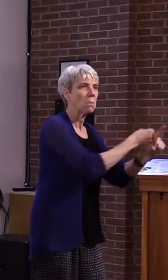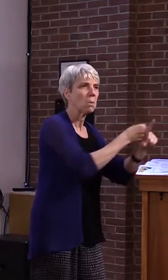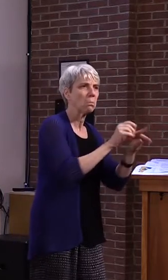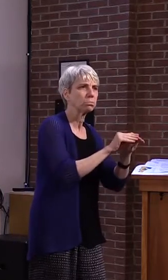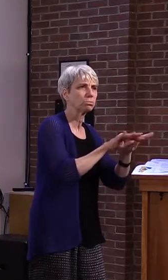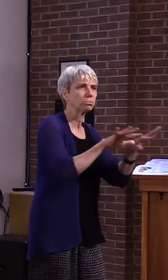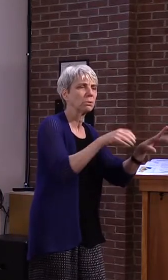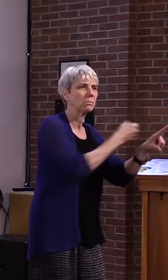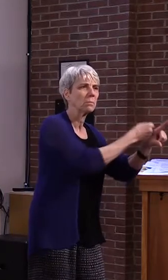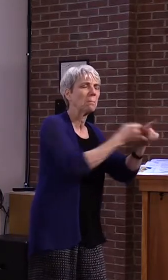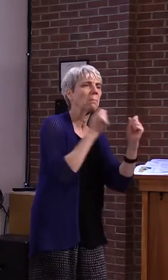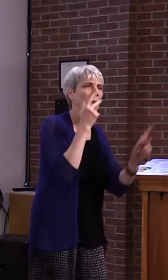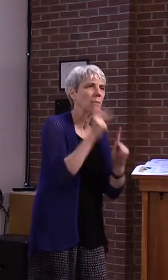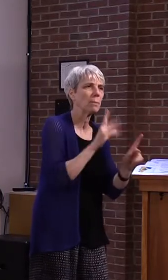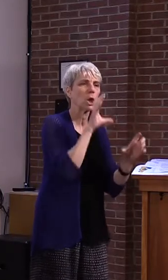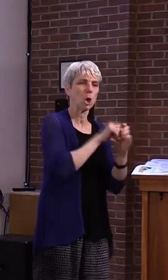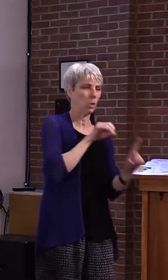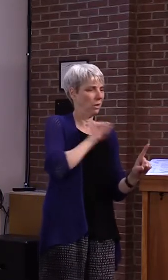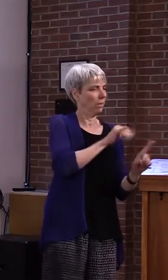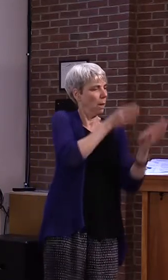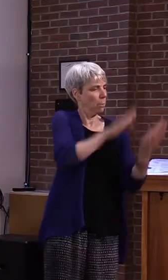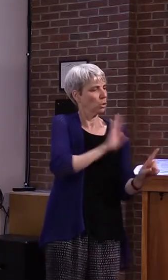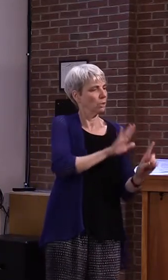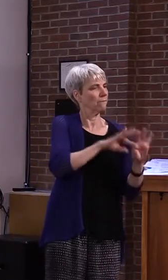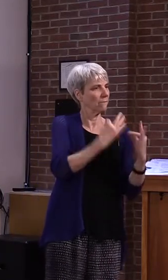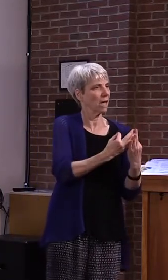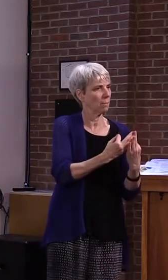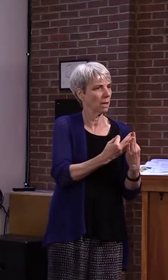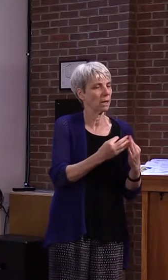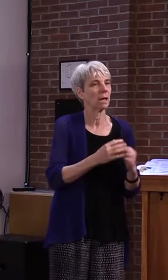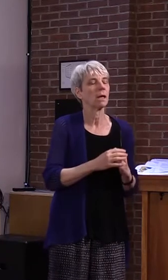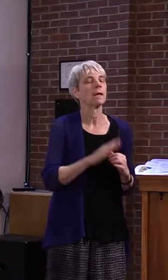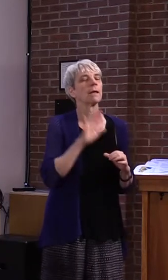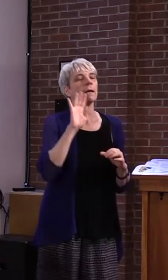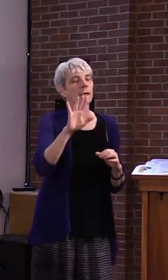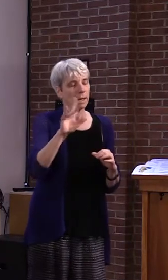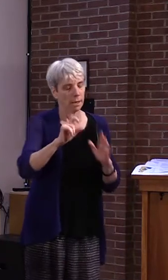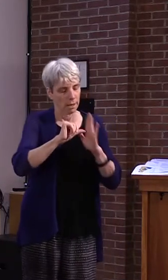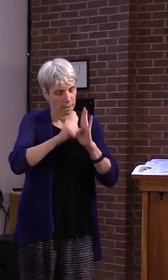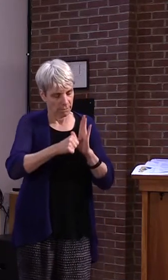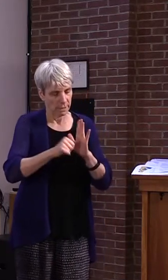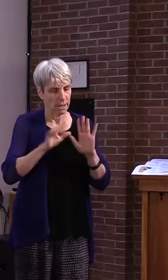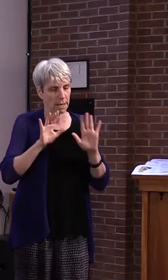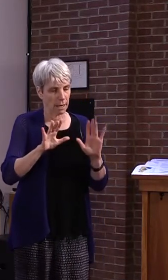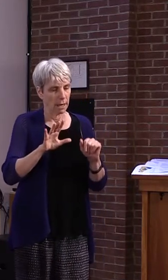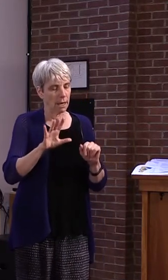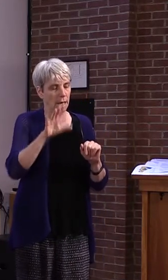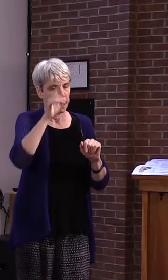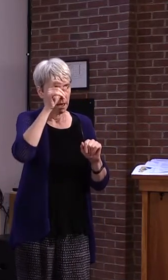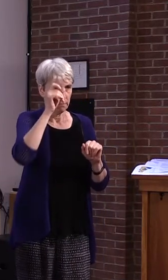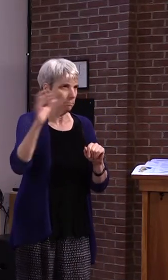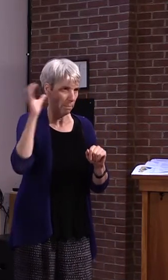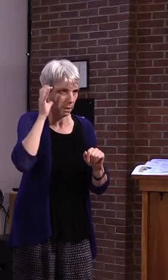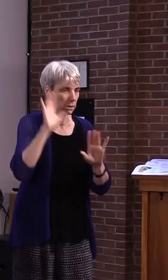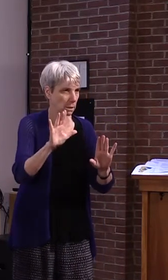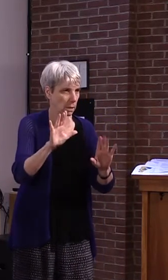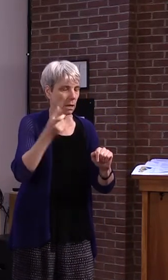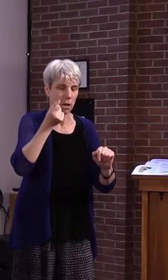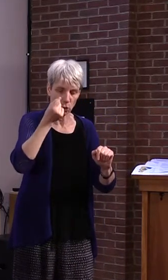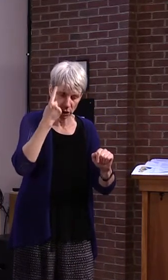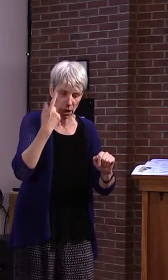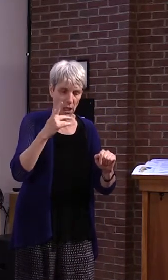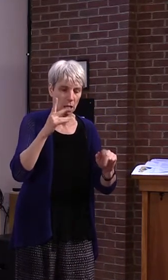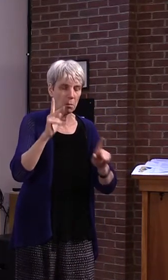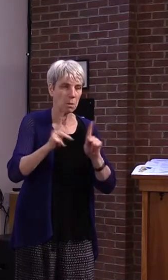throughout this. I do want to emphasize, I understand profoundly what people are feeling